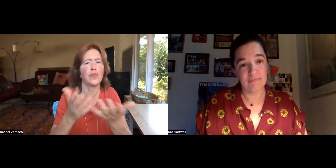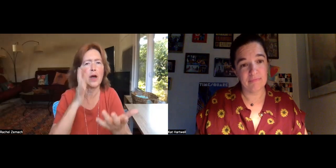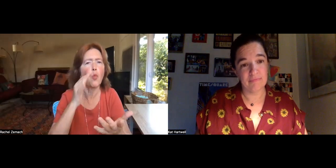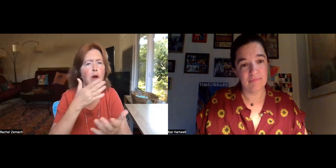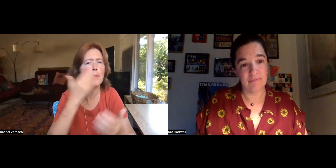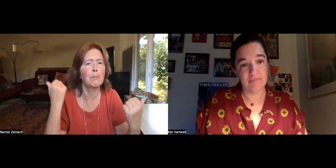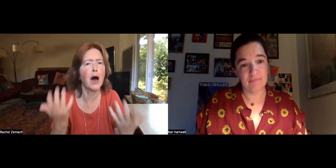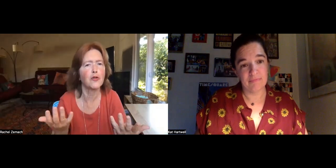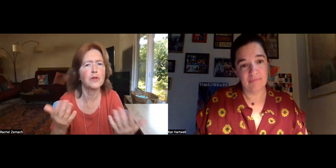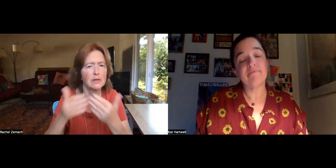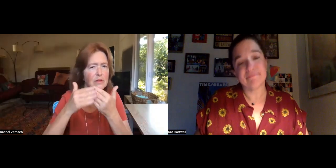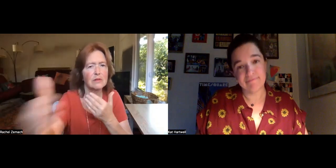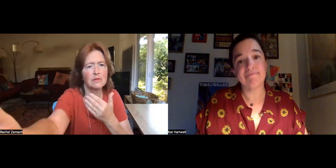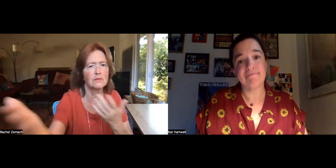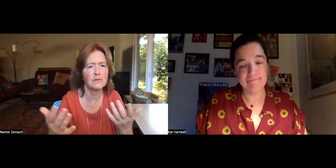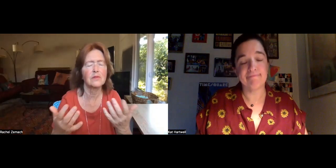everything would have been better.